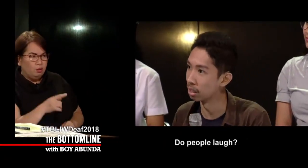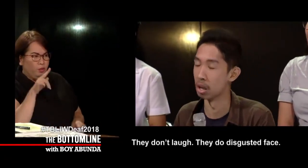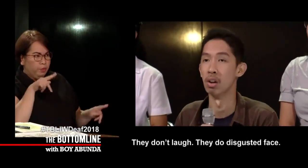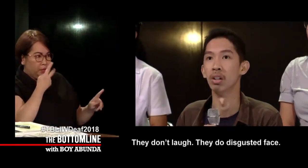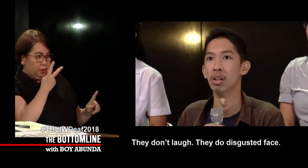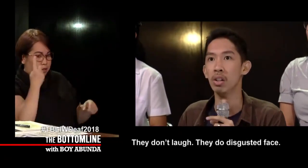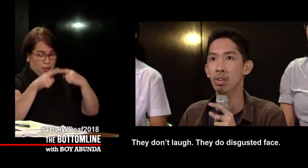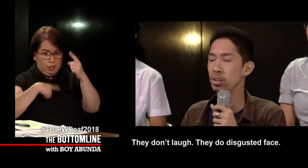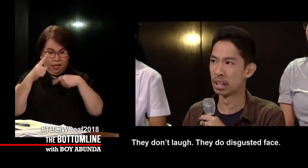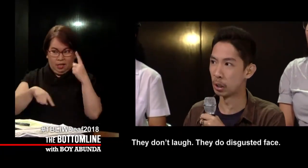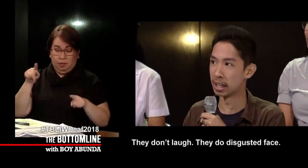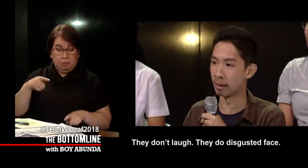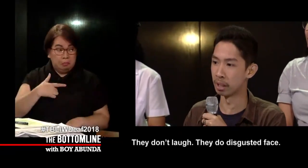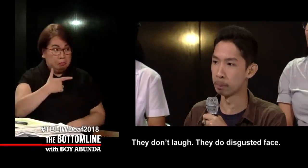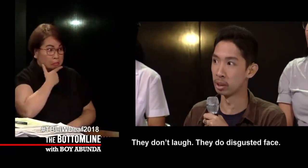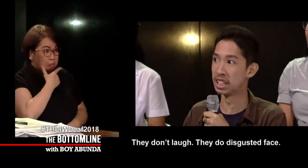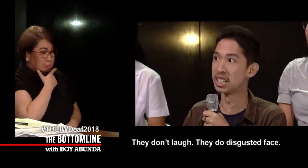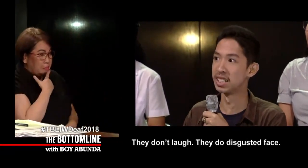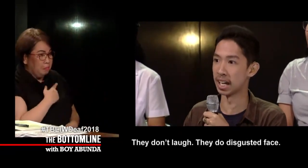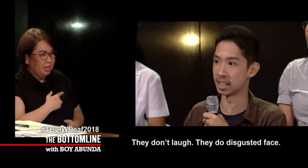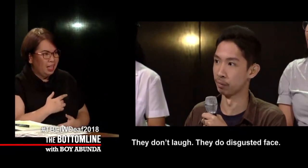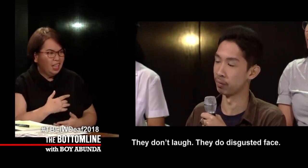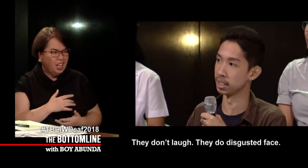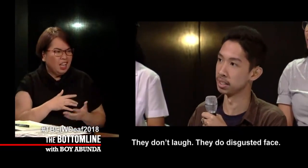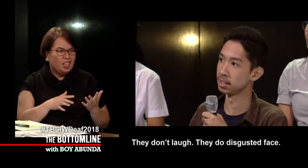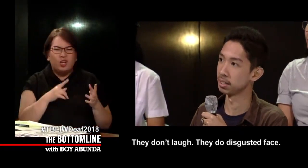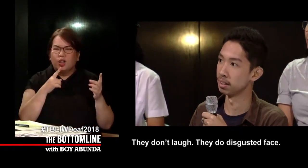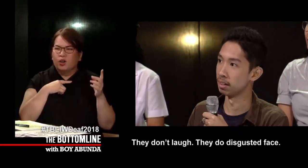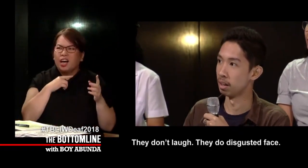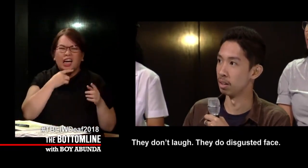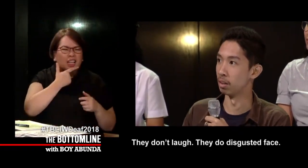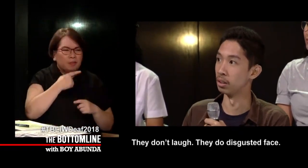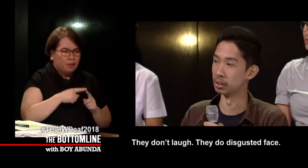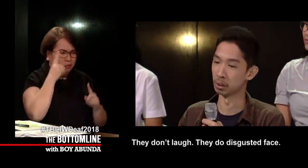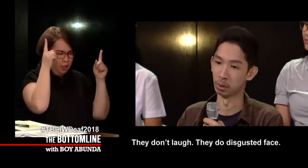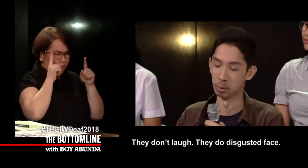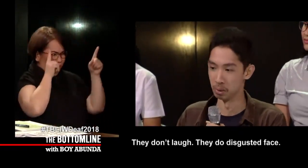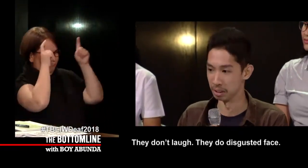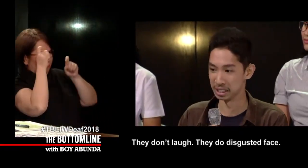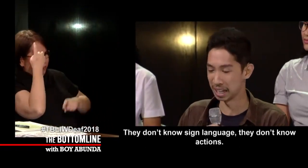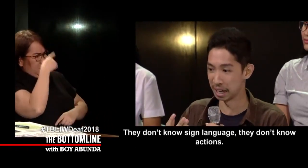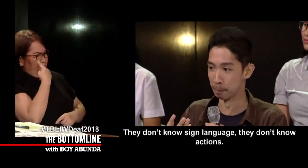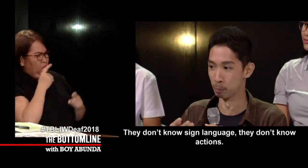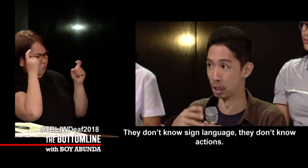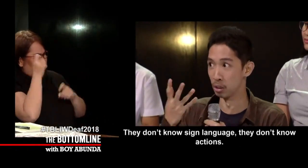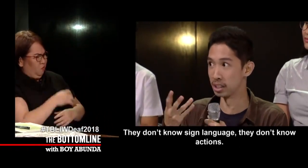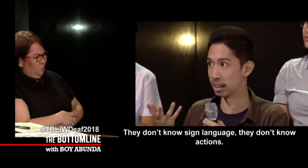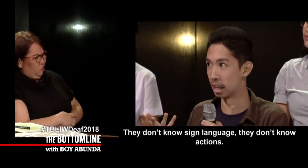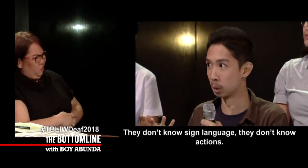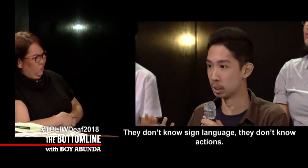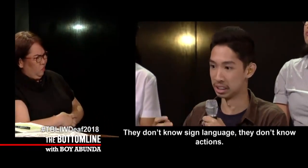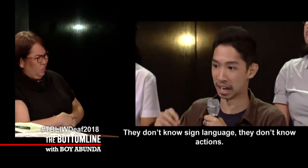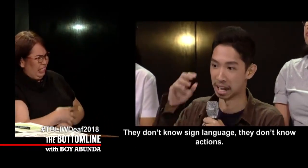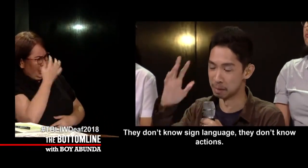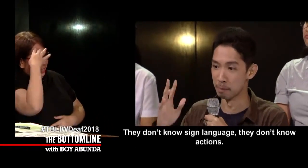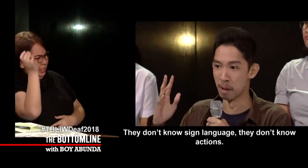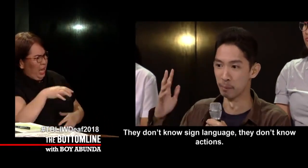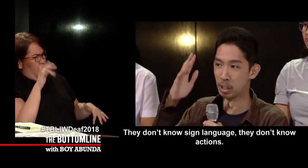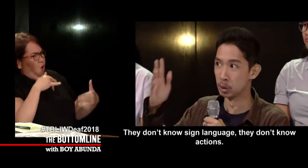laugh? They don't laugh. They don't. Disgusted face. Oh. Oh, disgusted. Like we don't know sign language.